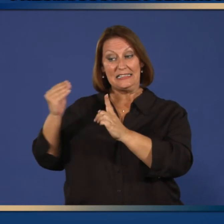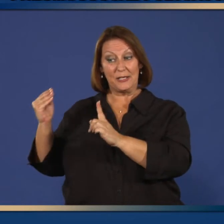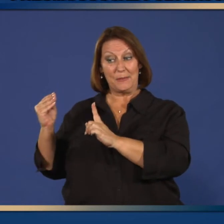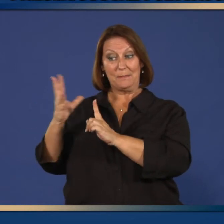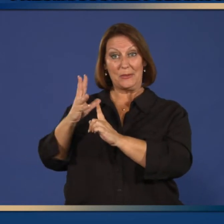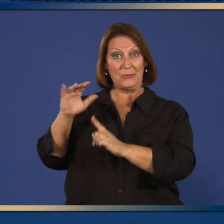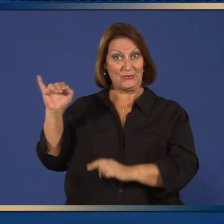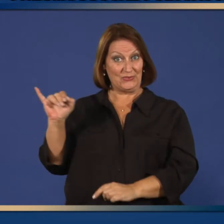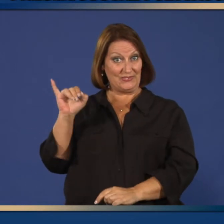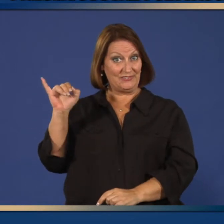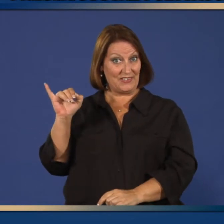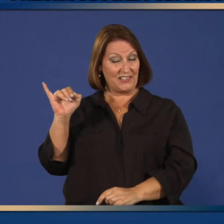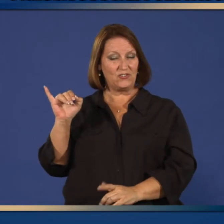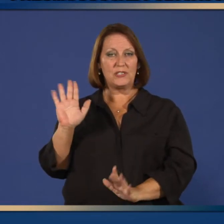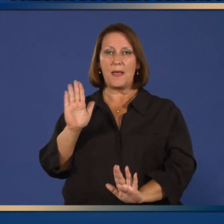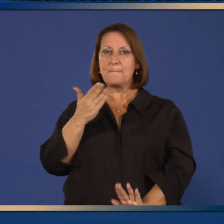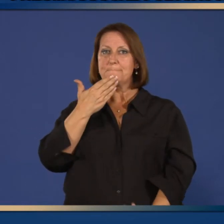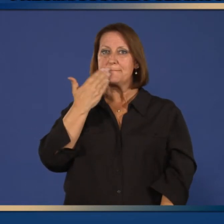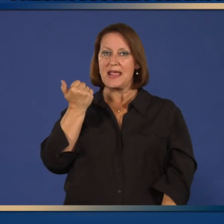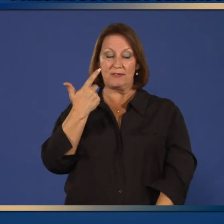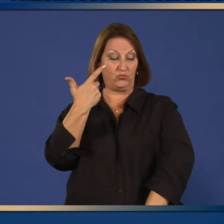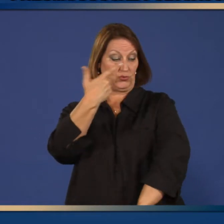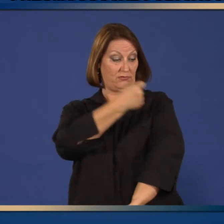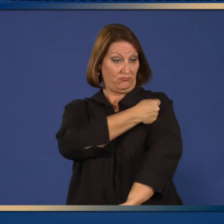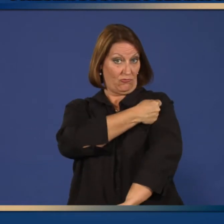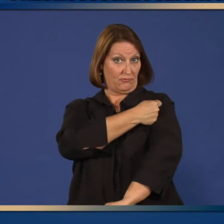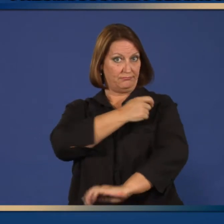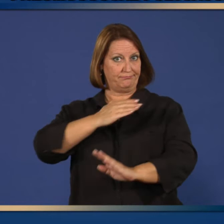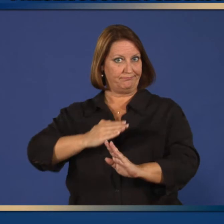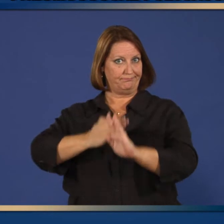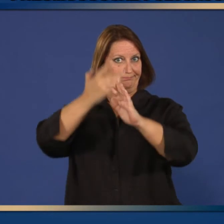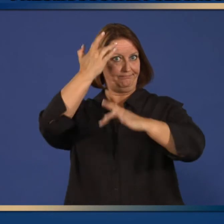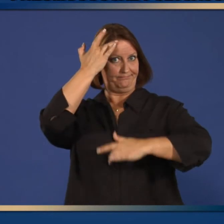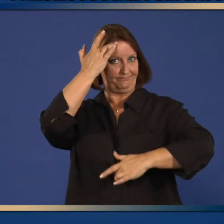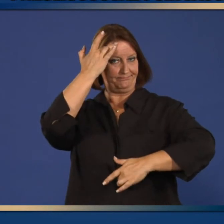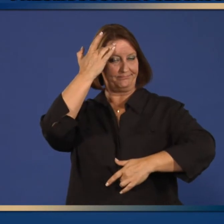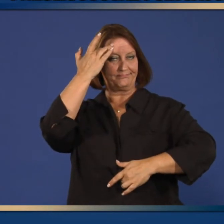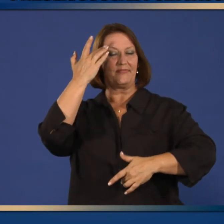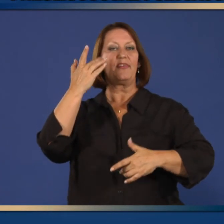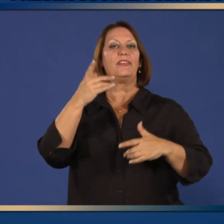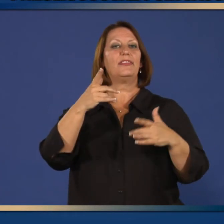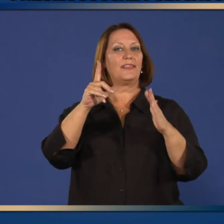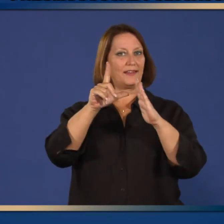vaccinated before becoming pregnant, if possible.